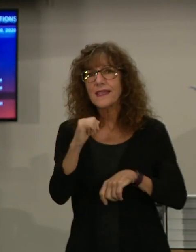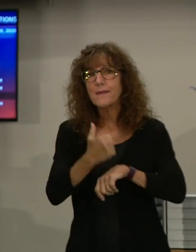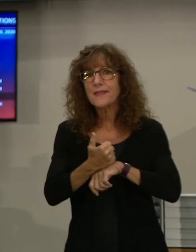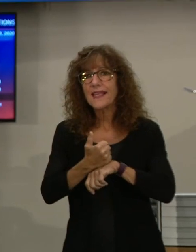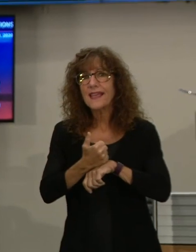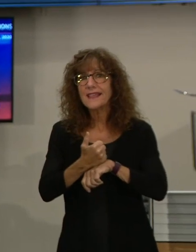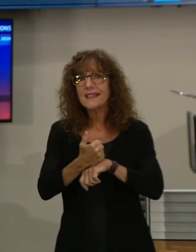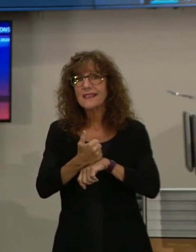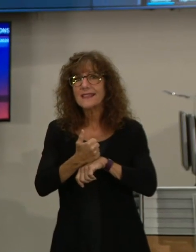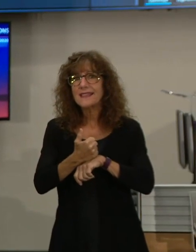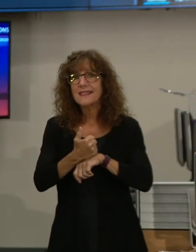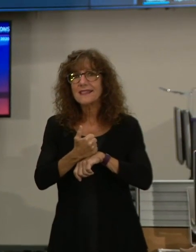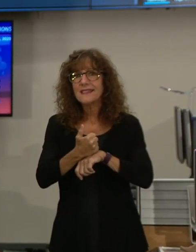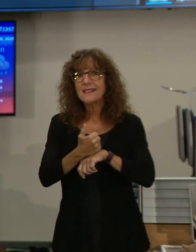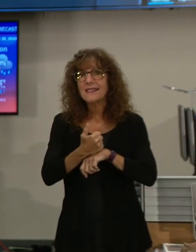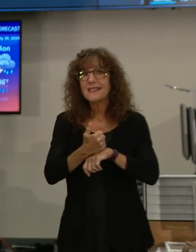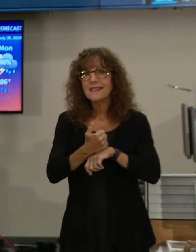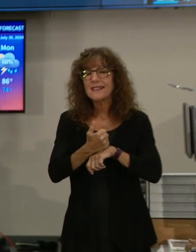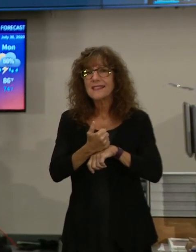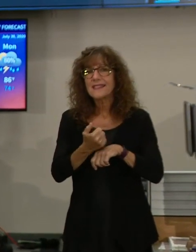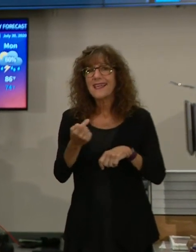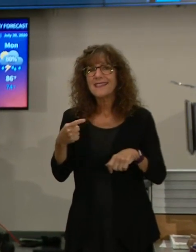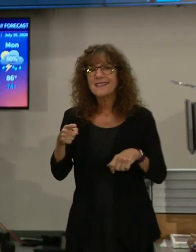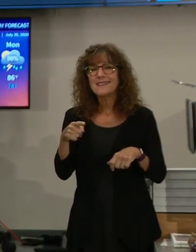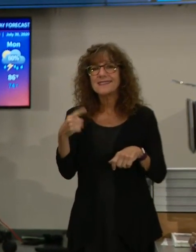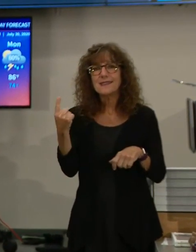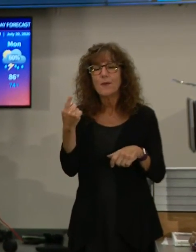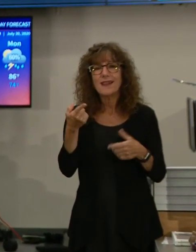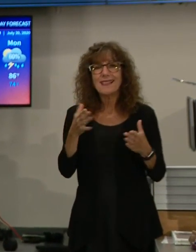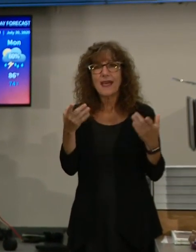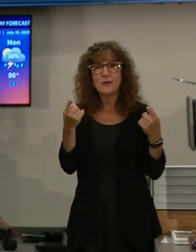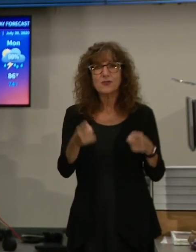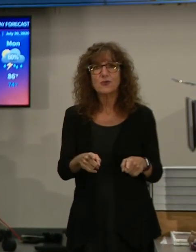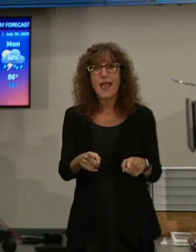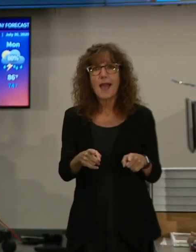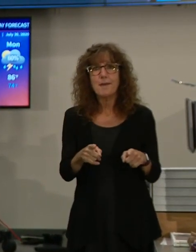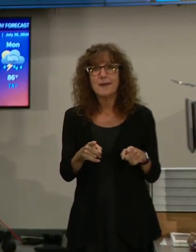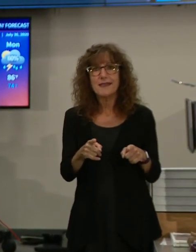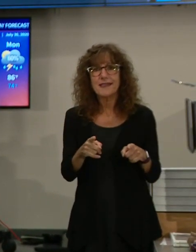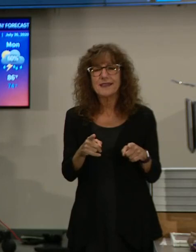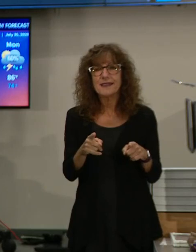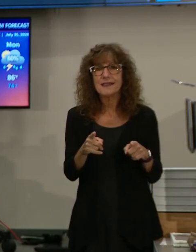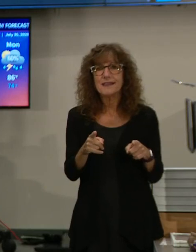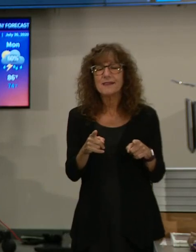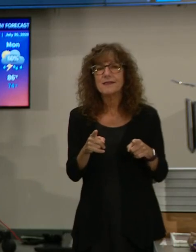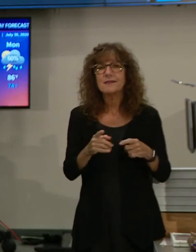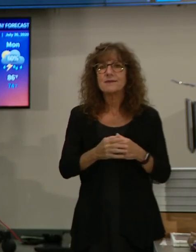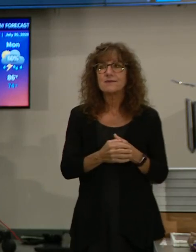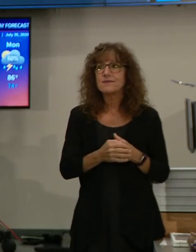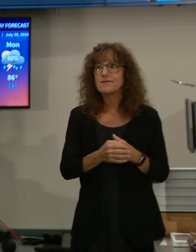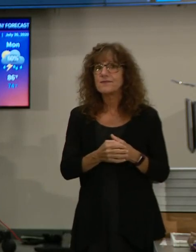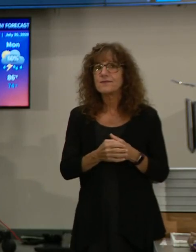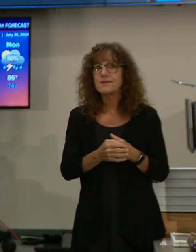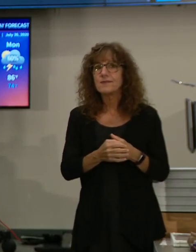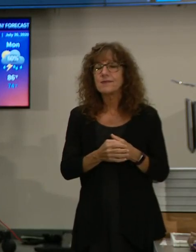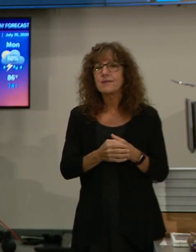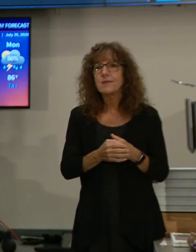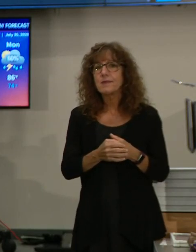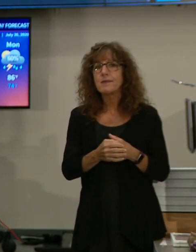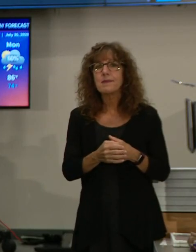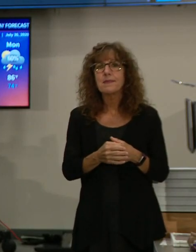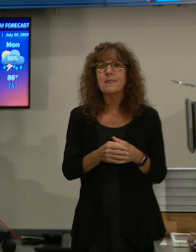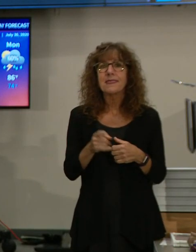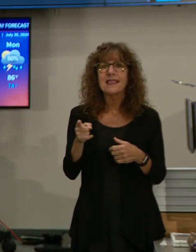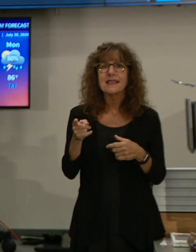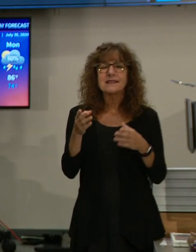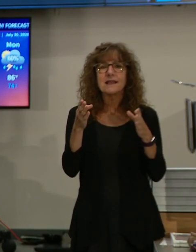that he somehow is able to allow this to happen. No. In many circles, the father of politics, he is a person